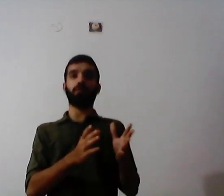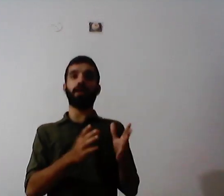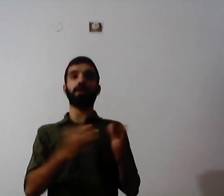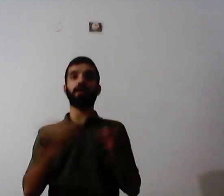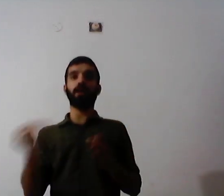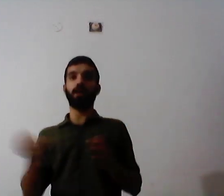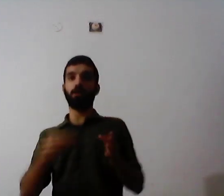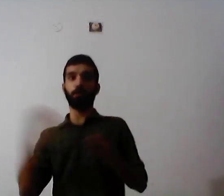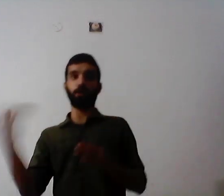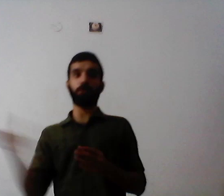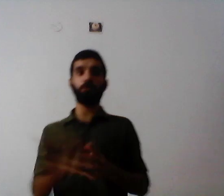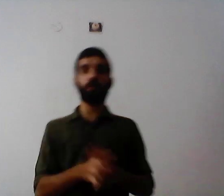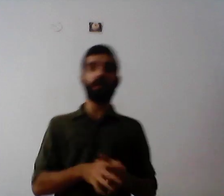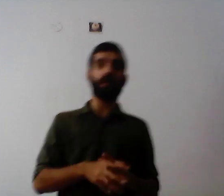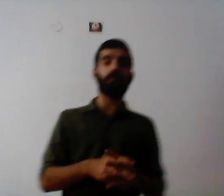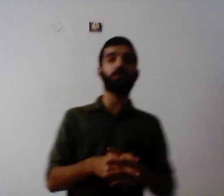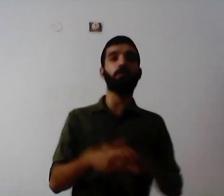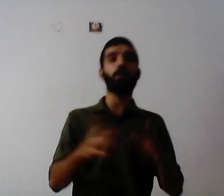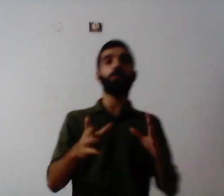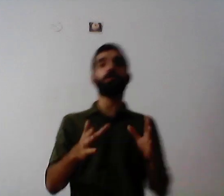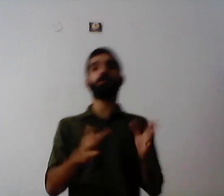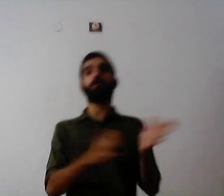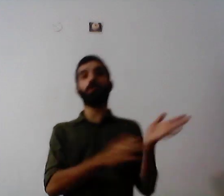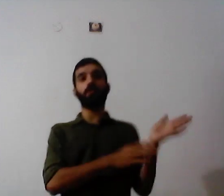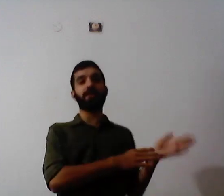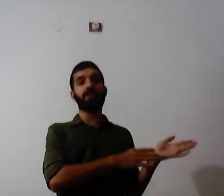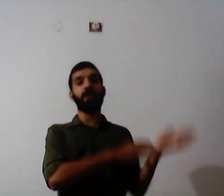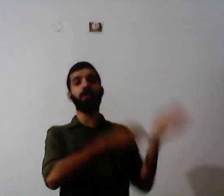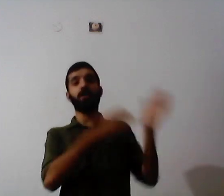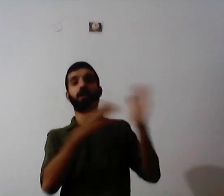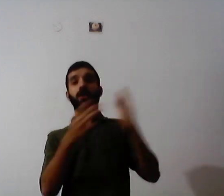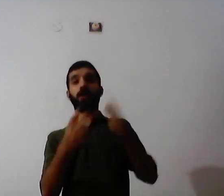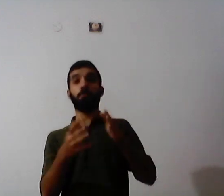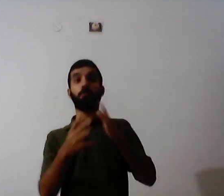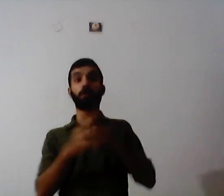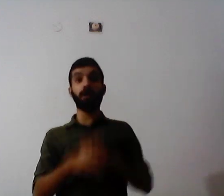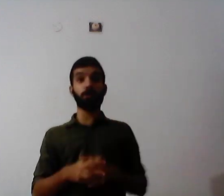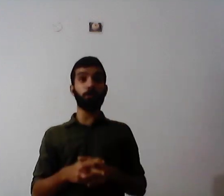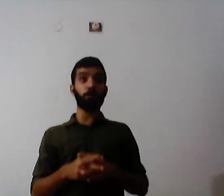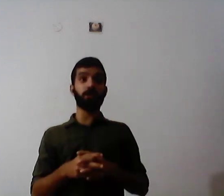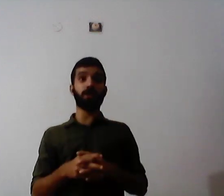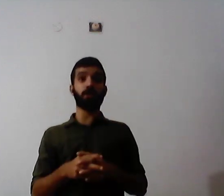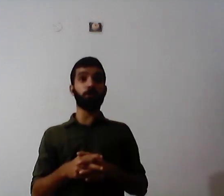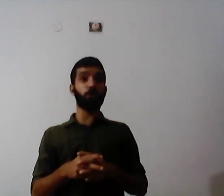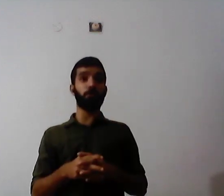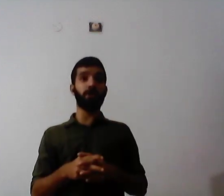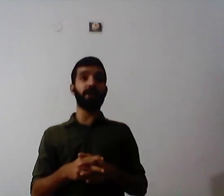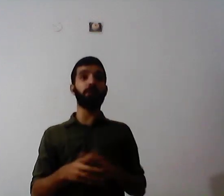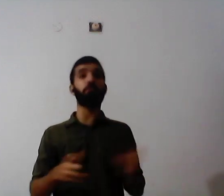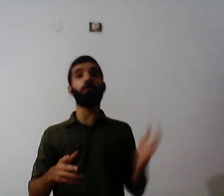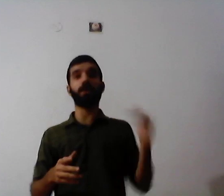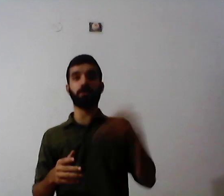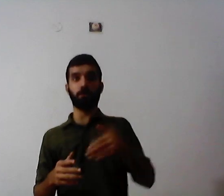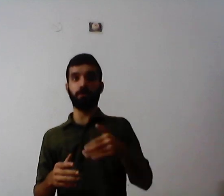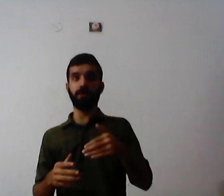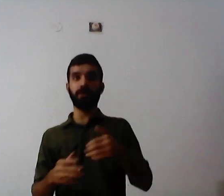and then I'll go into detail. So first of all, we can say polar solutes are soluble in polar solvents,